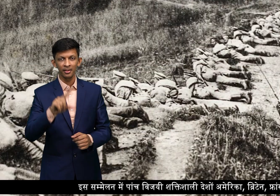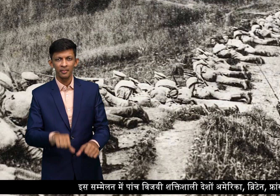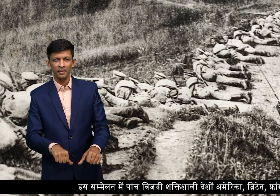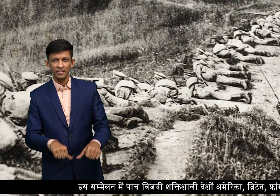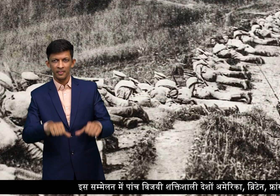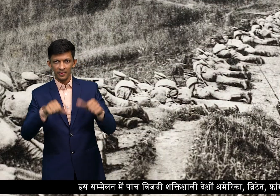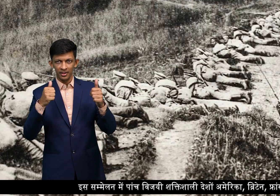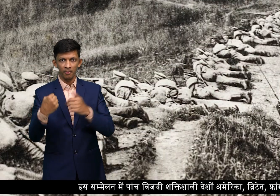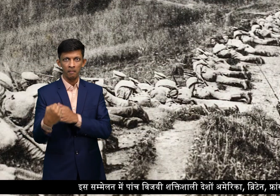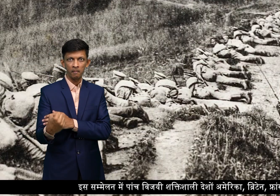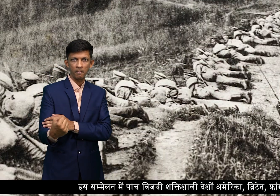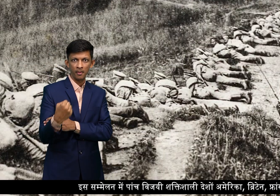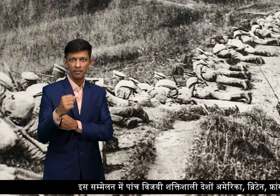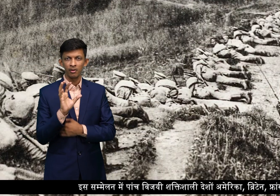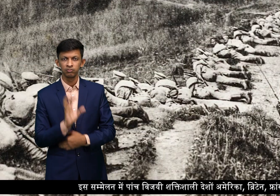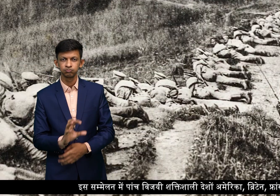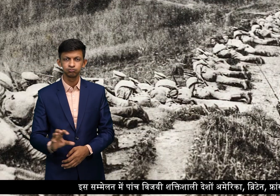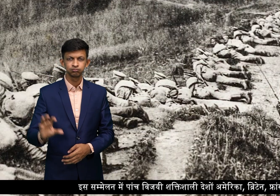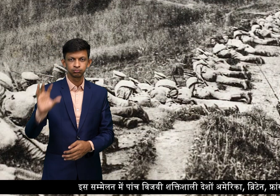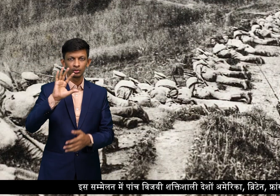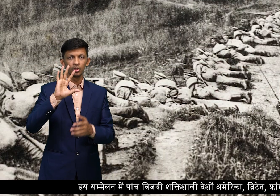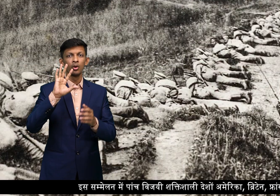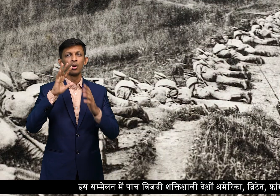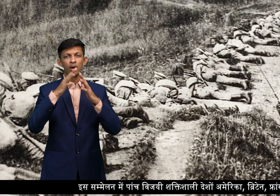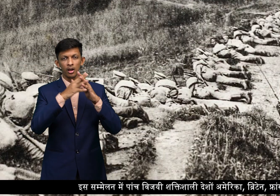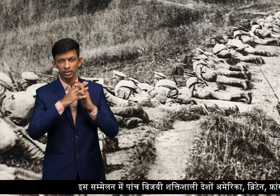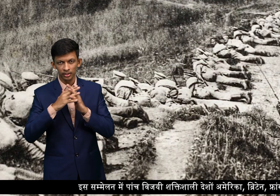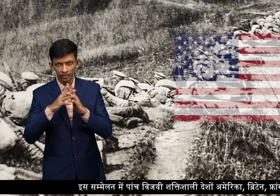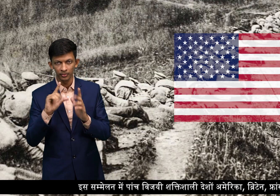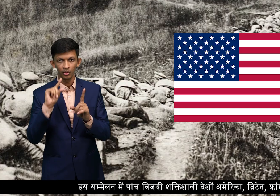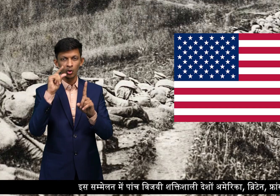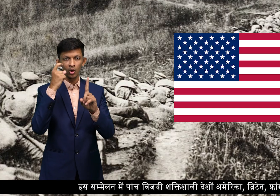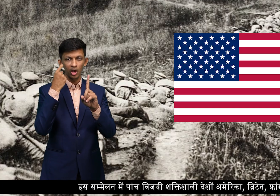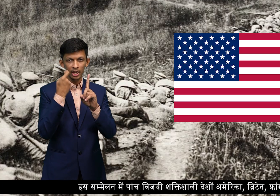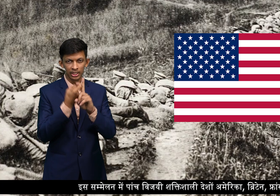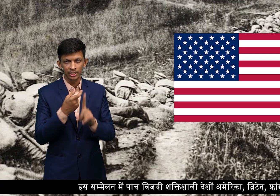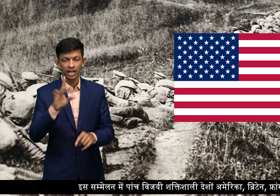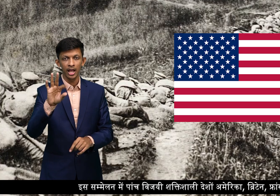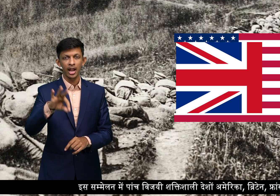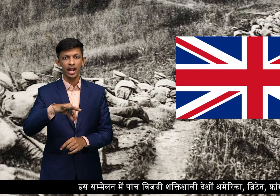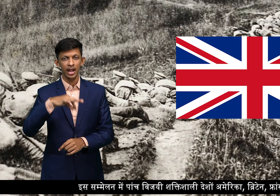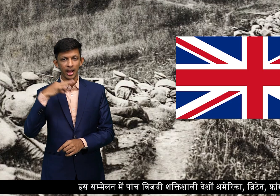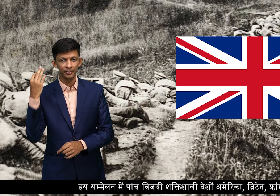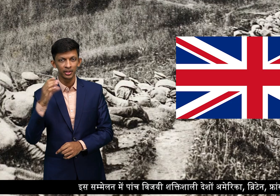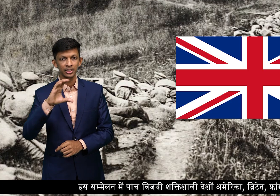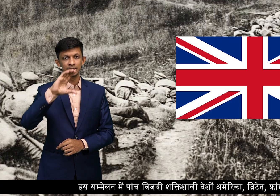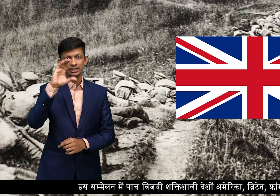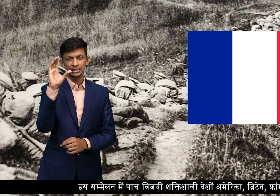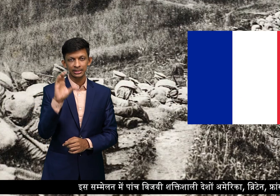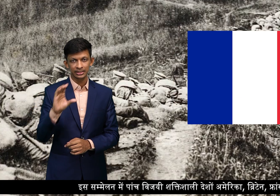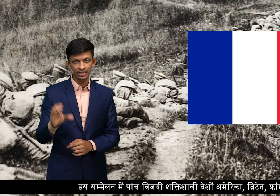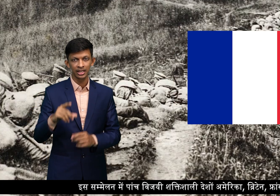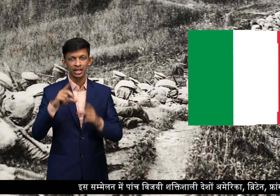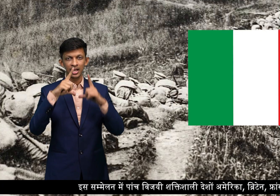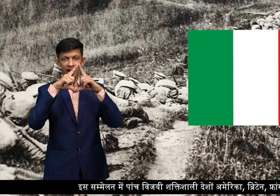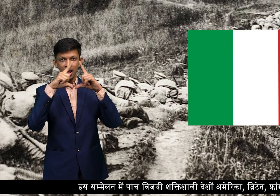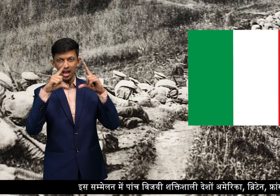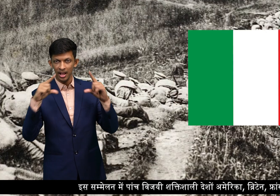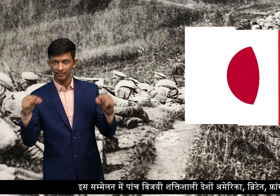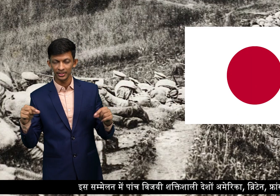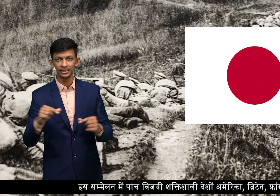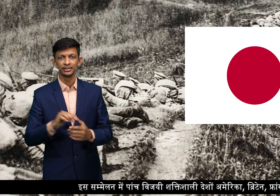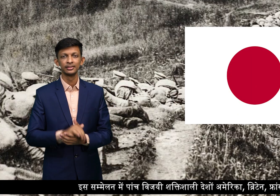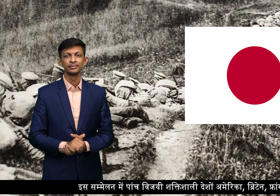the 5 victorious powerful countries, USA, UK, France,